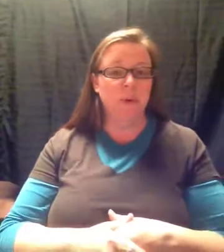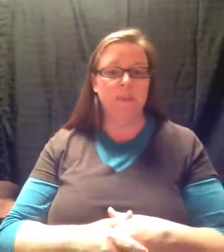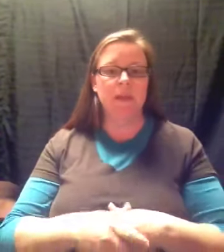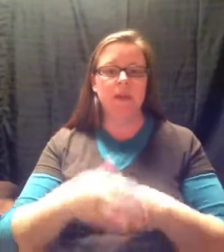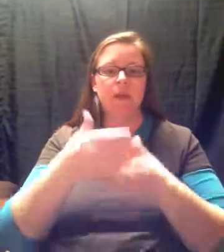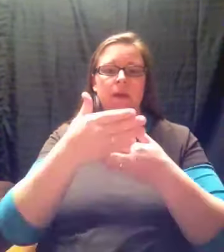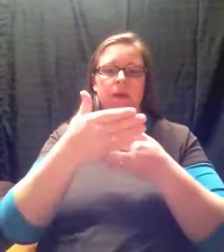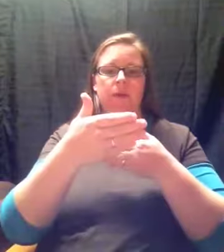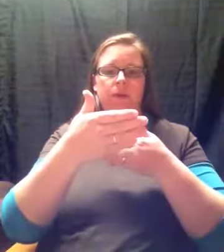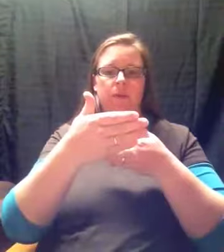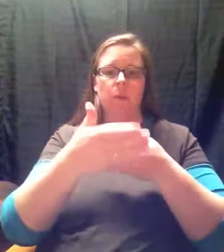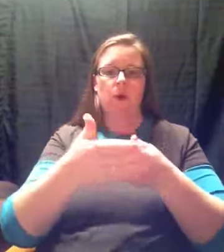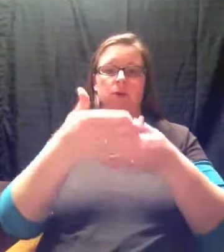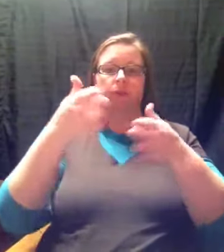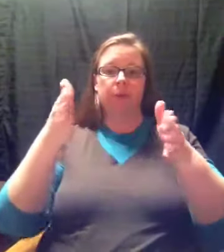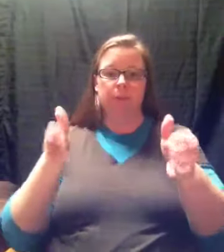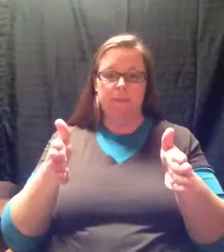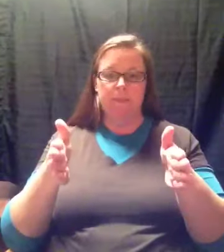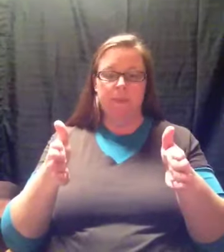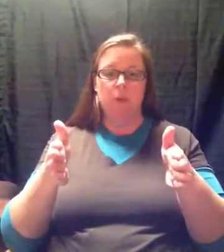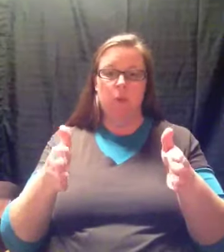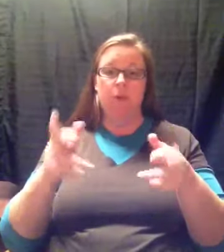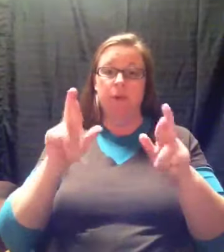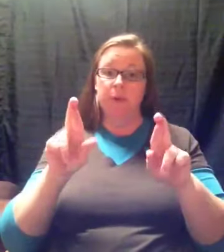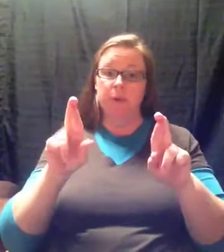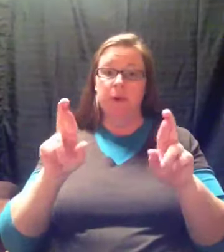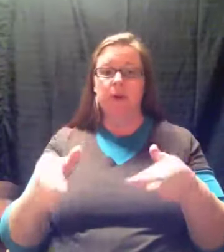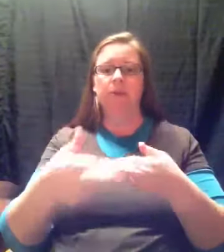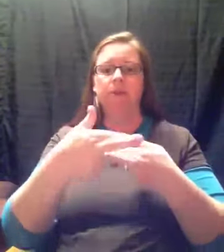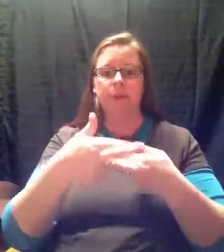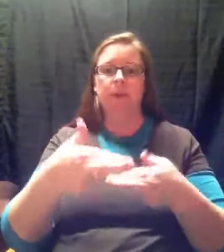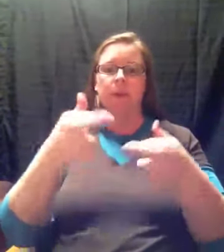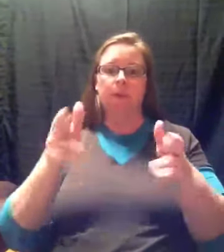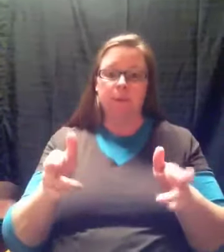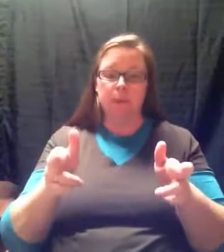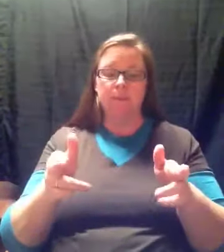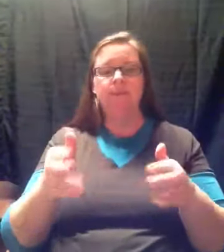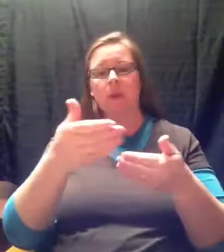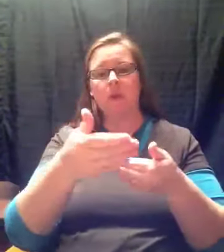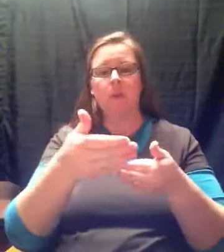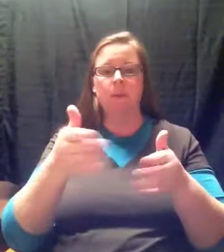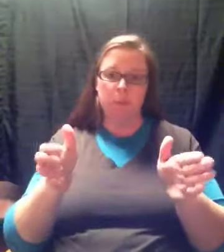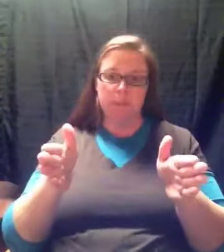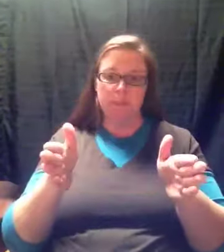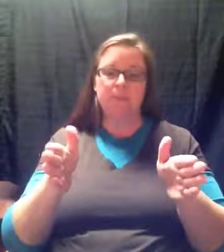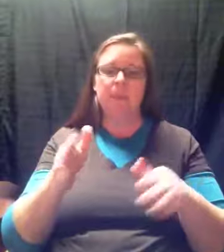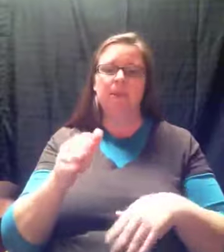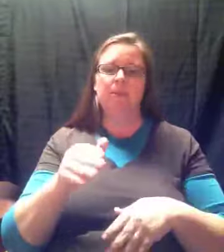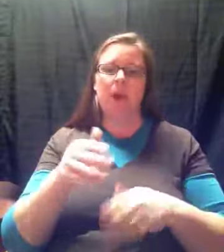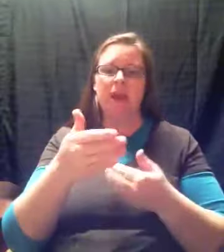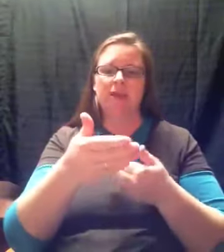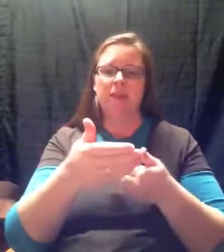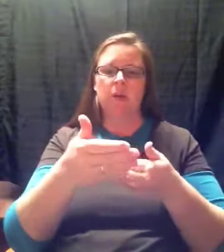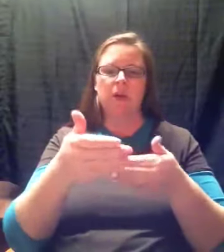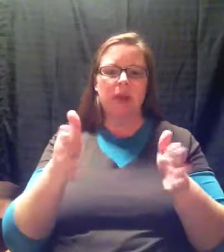Room, you do the walls of the room, or you can do R's. Room. Room. More ASL without